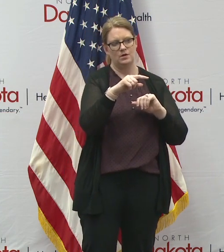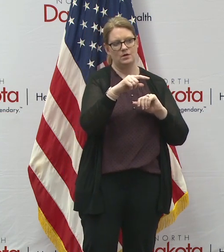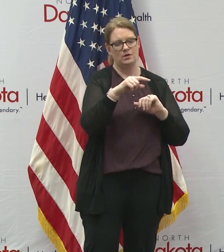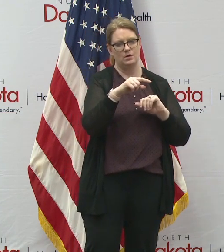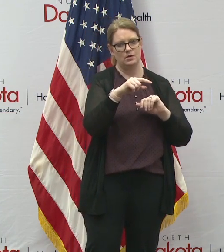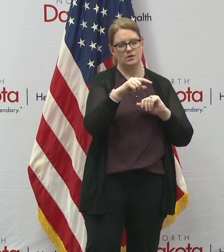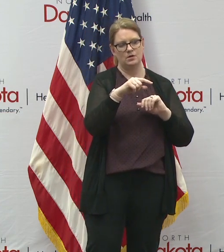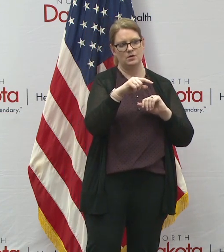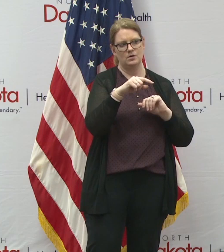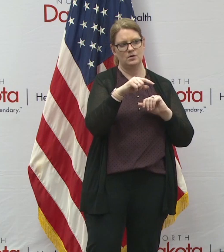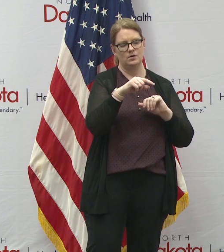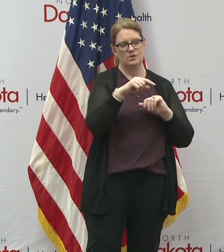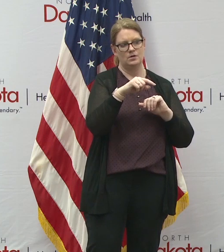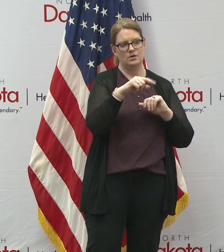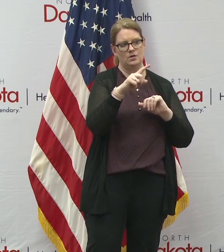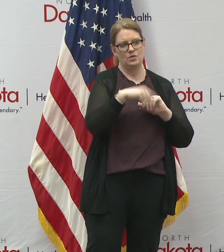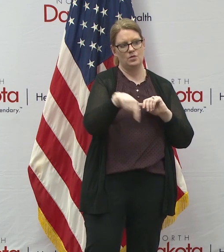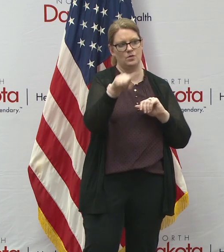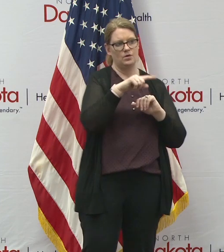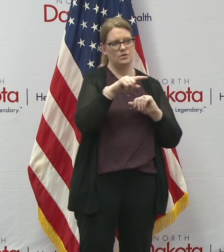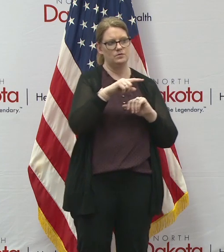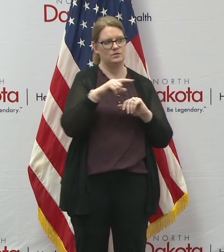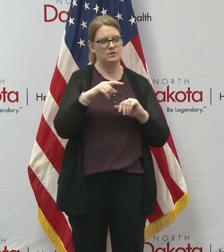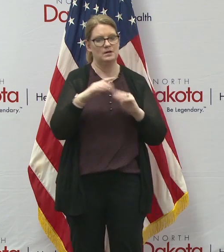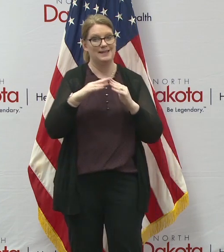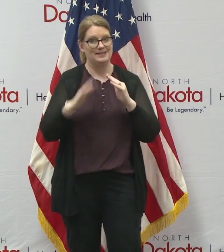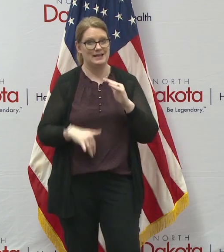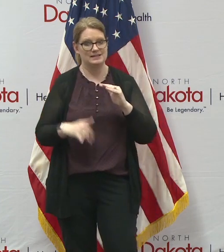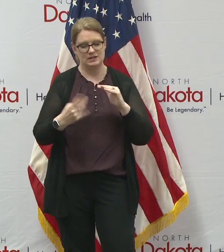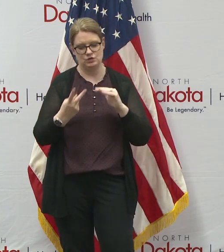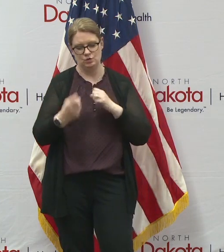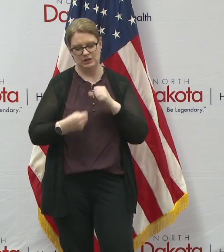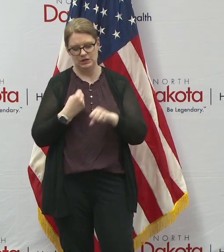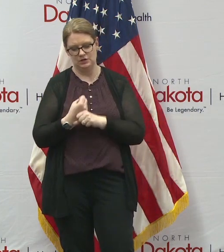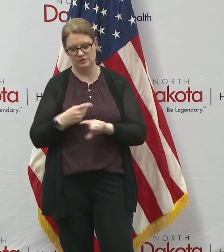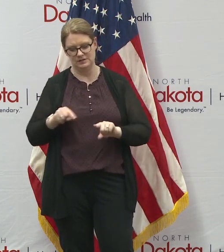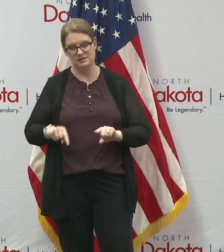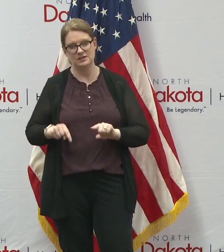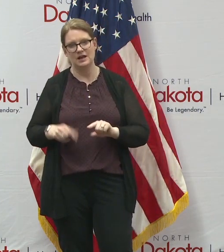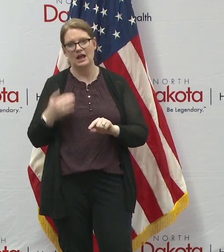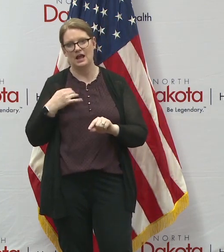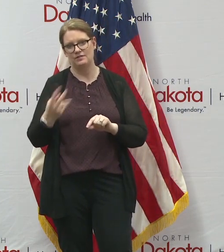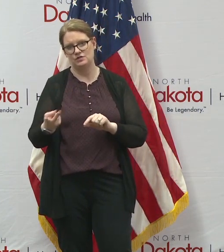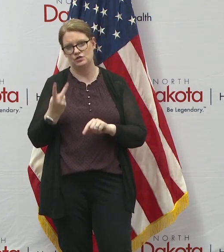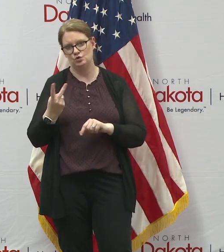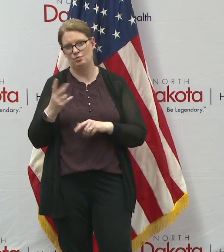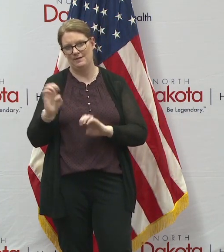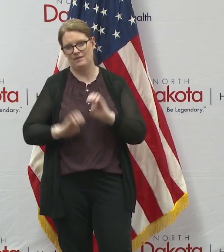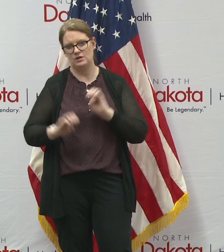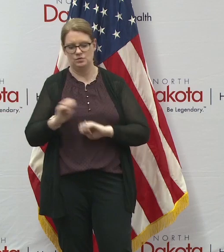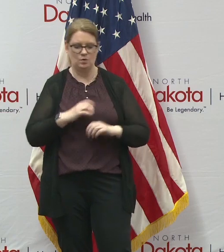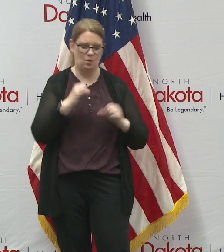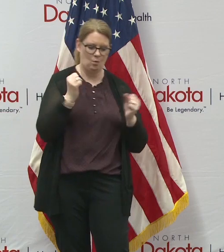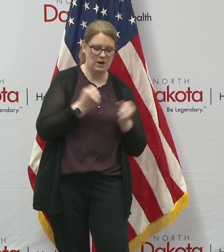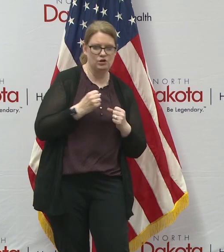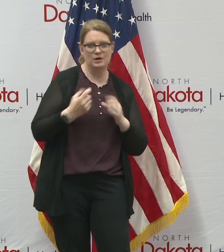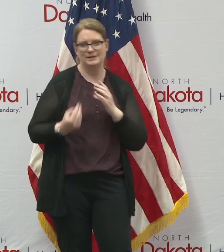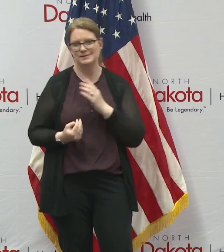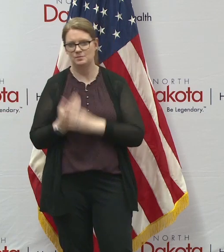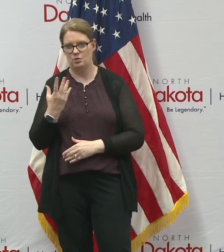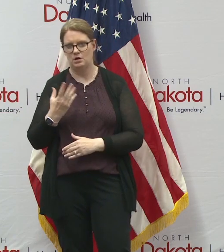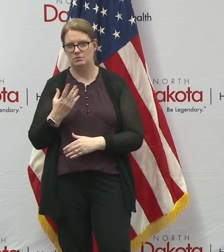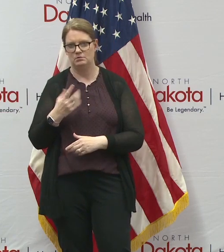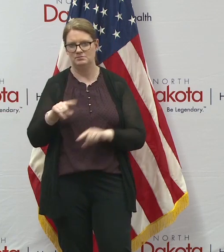and associate superintendents that are in their jobs less than 2 years have 2 evaluations, one due in the winter and one due in the